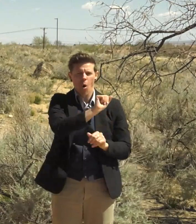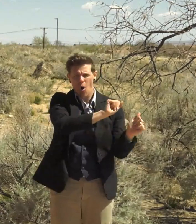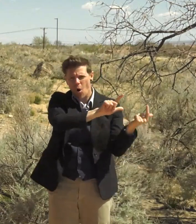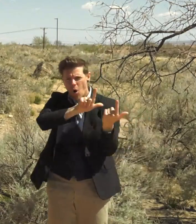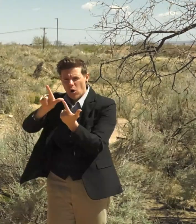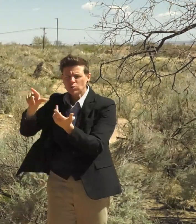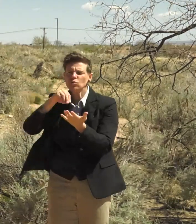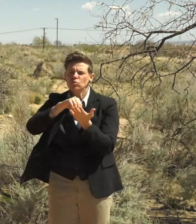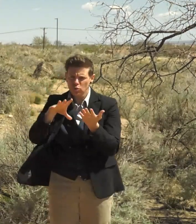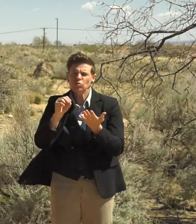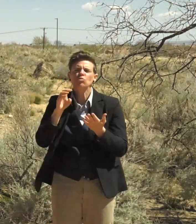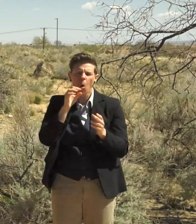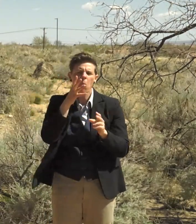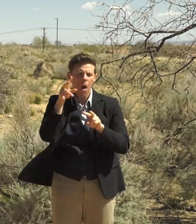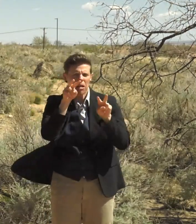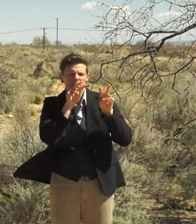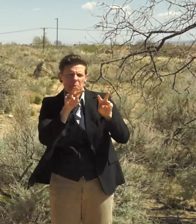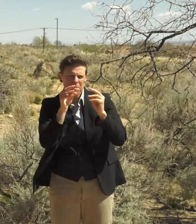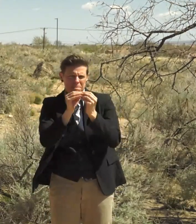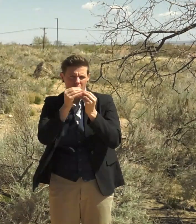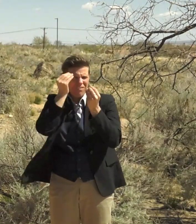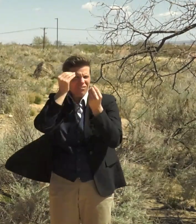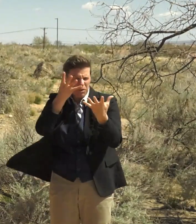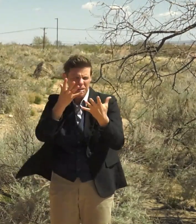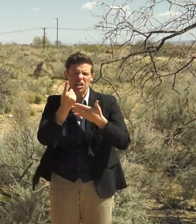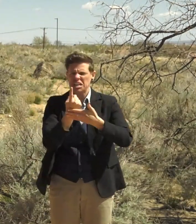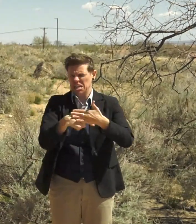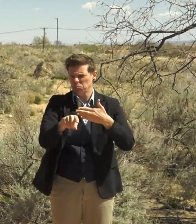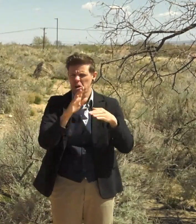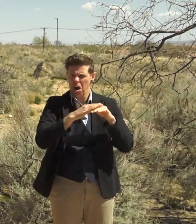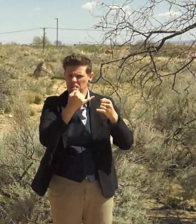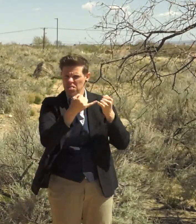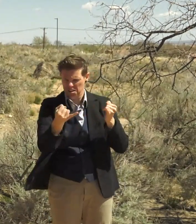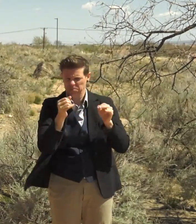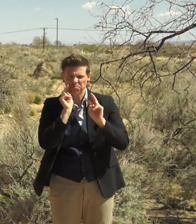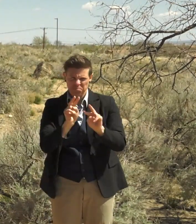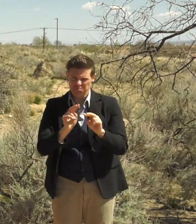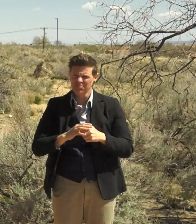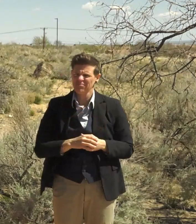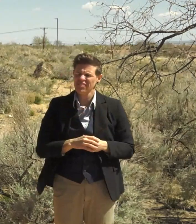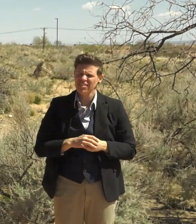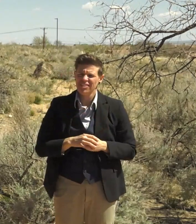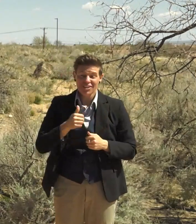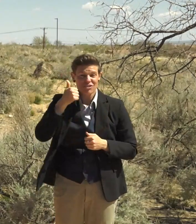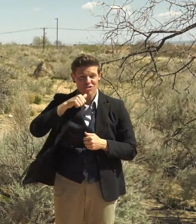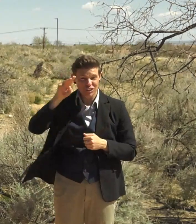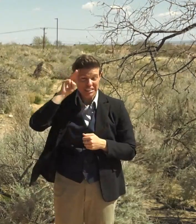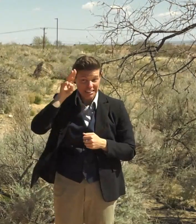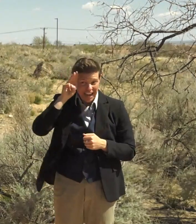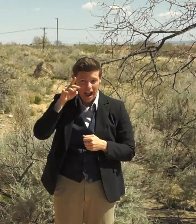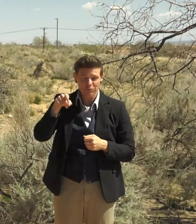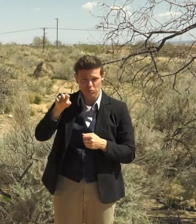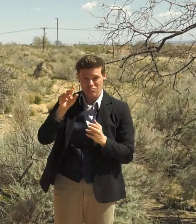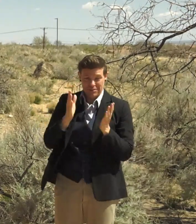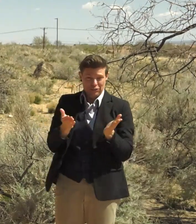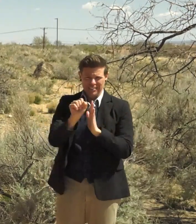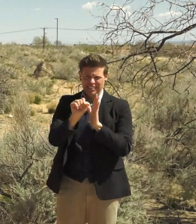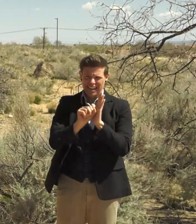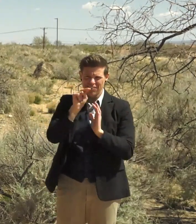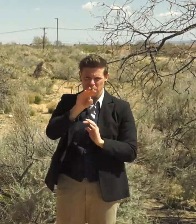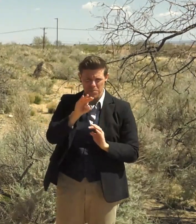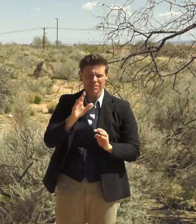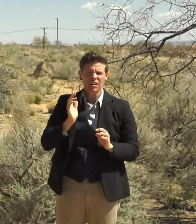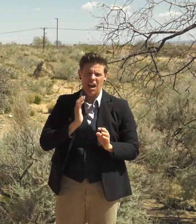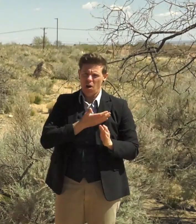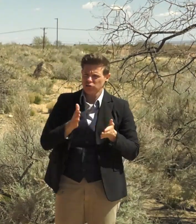week. Girl Scouts of New Mexico Trails, they've announced a partnership with Love's Travel Stops that gives the public